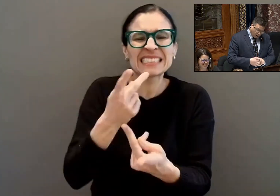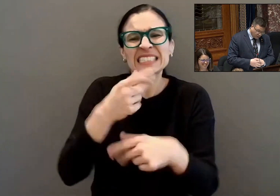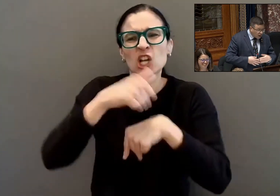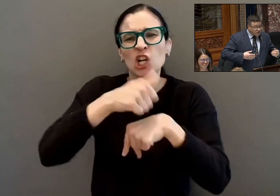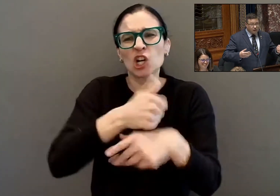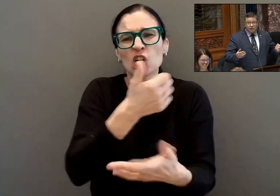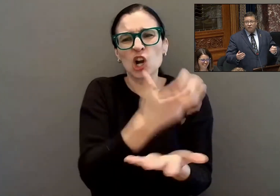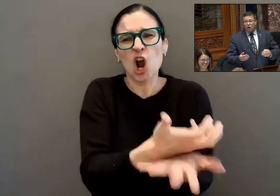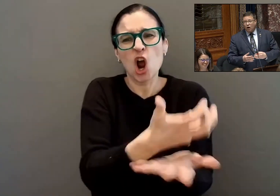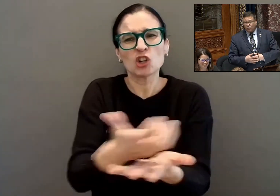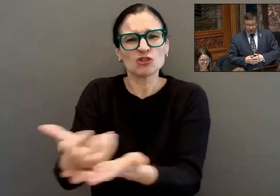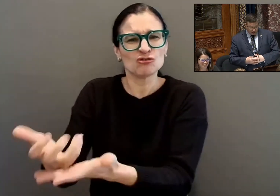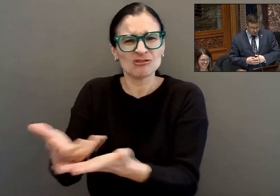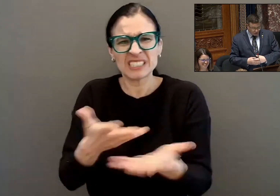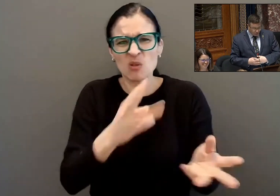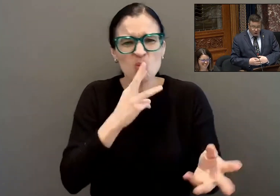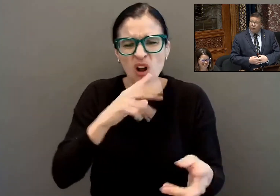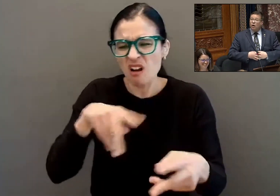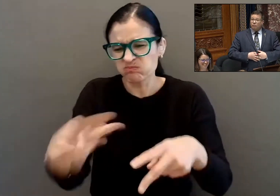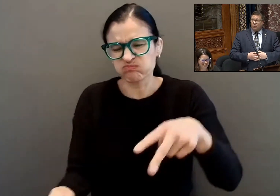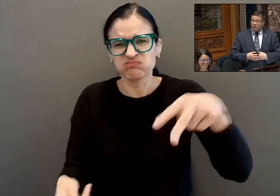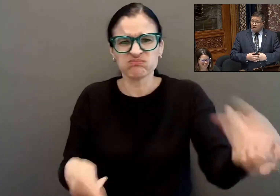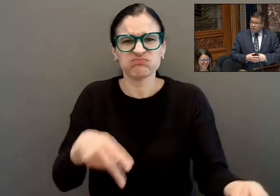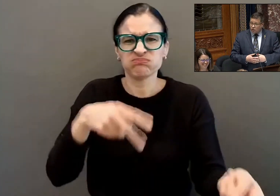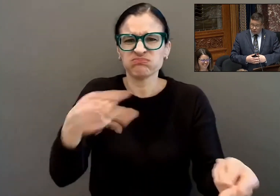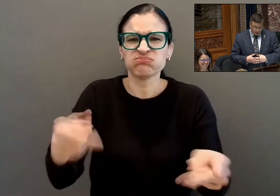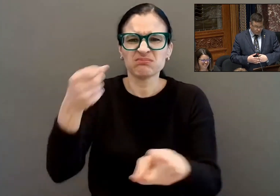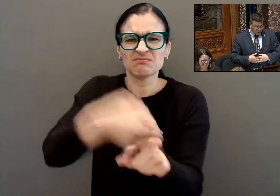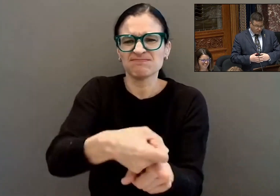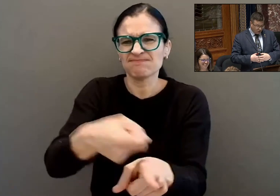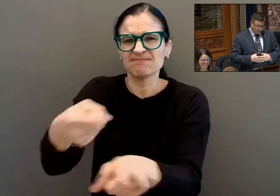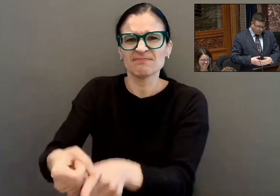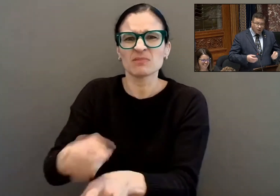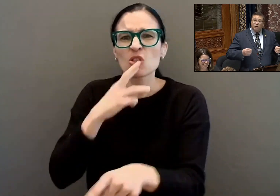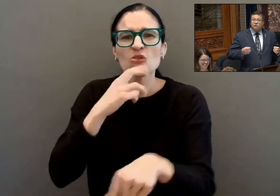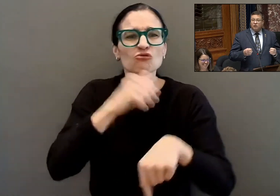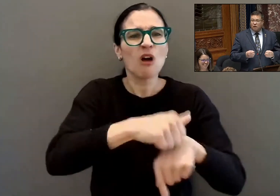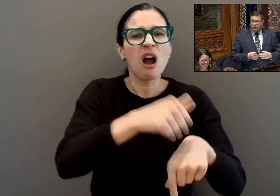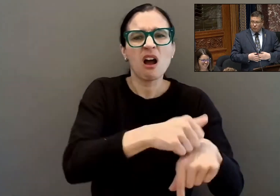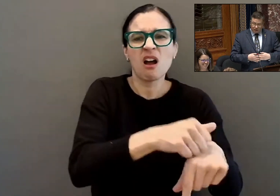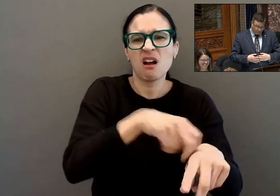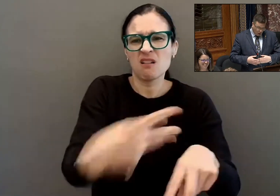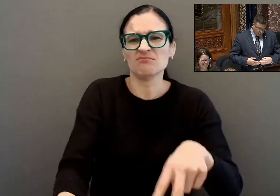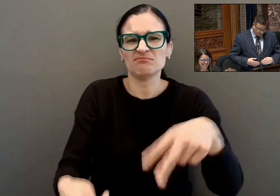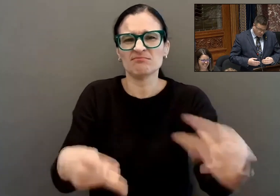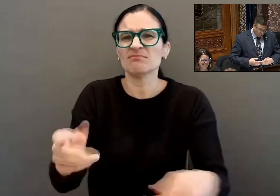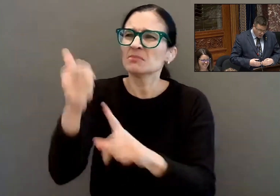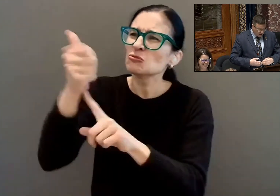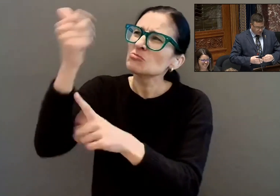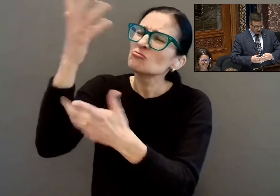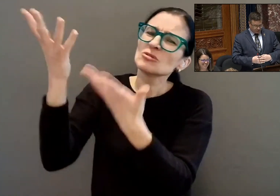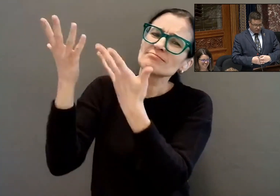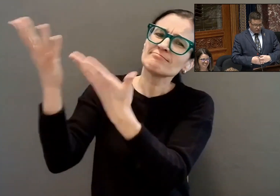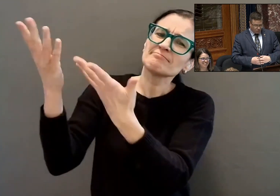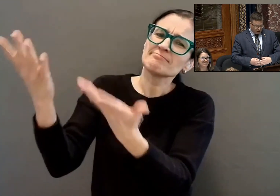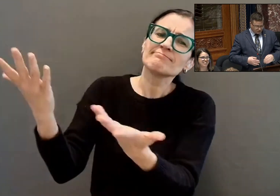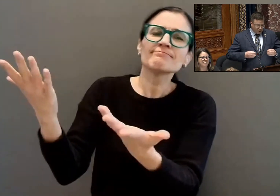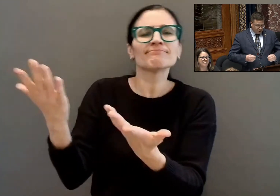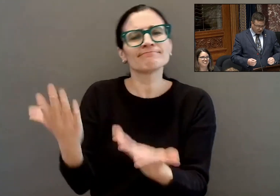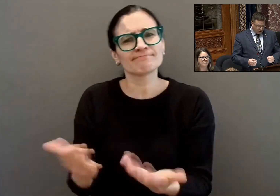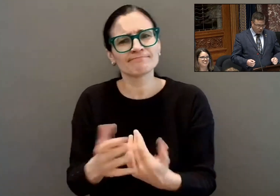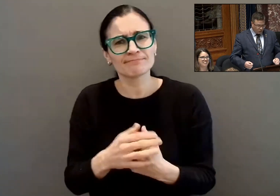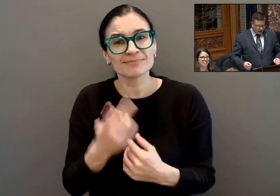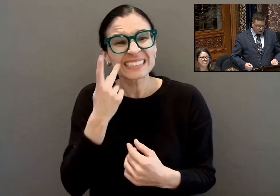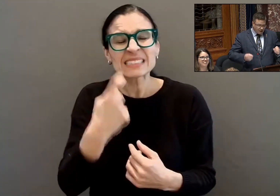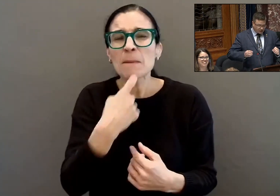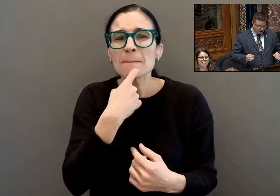the water. See the concrete hit the water, Mr. Premier. See the rebar hit the rails, hit the rails,